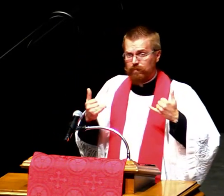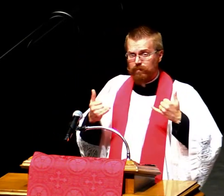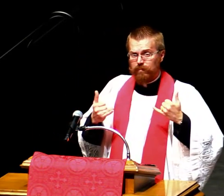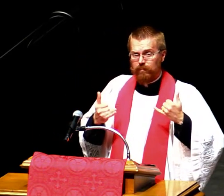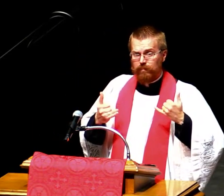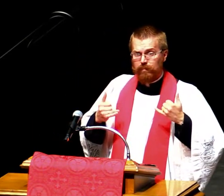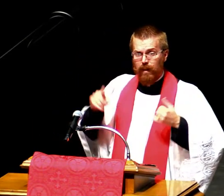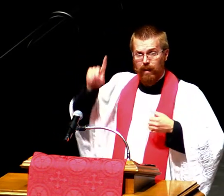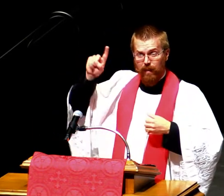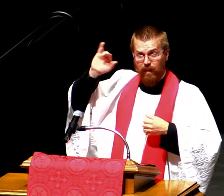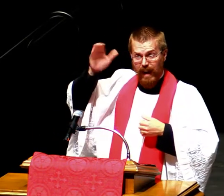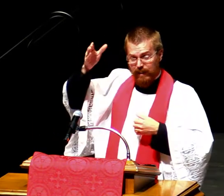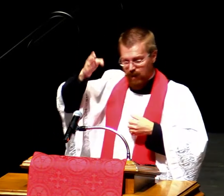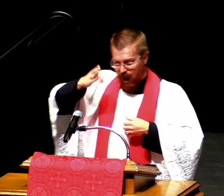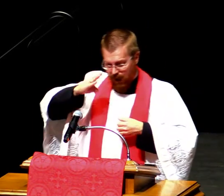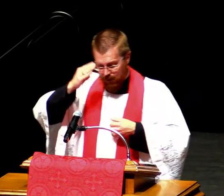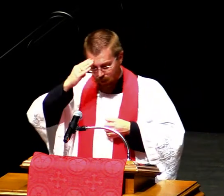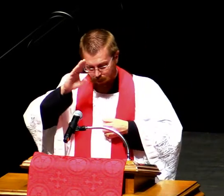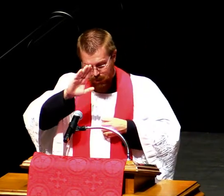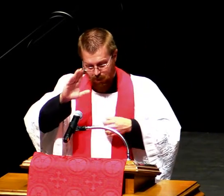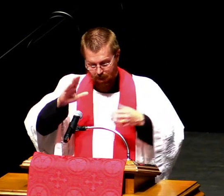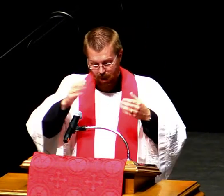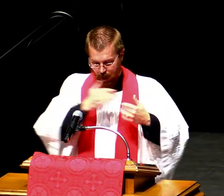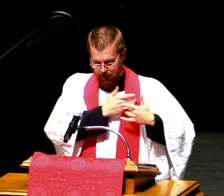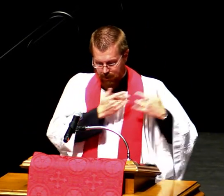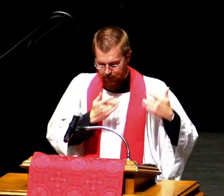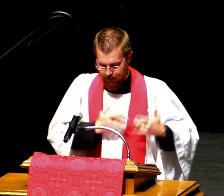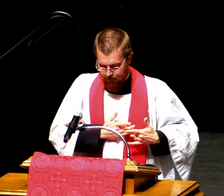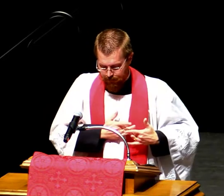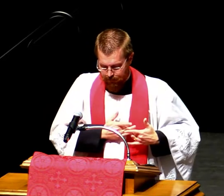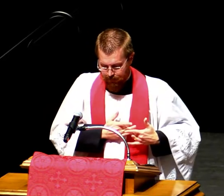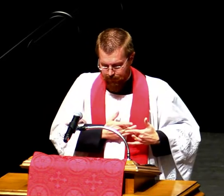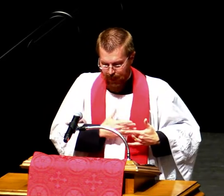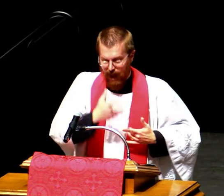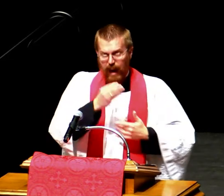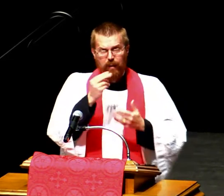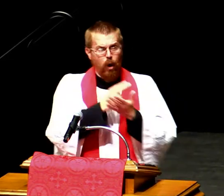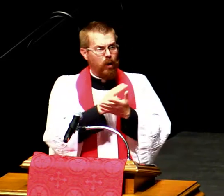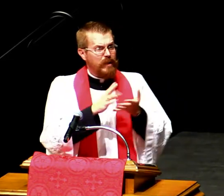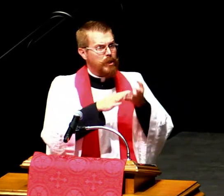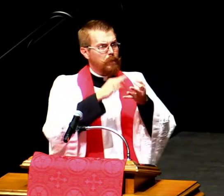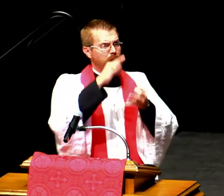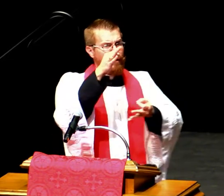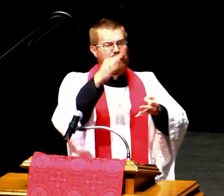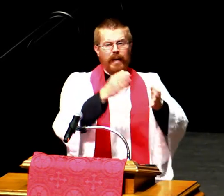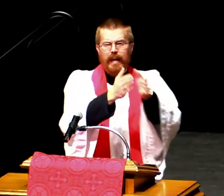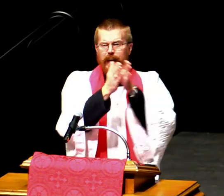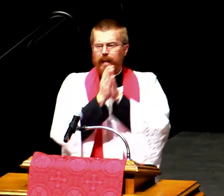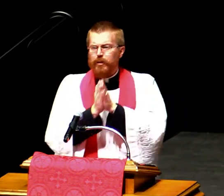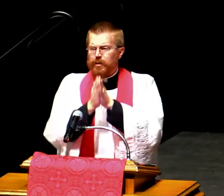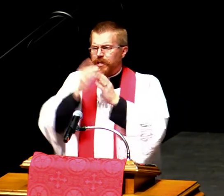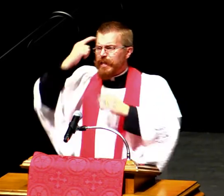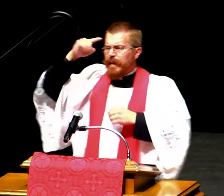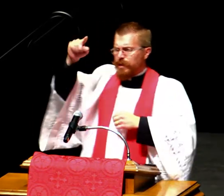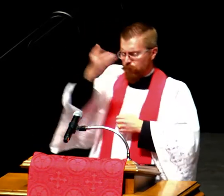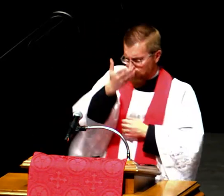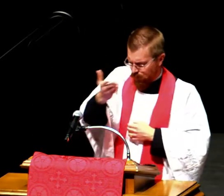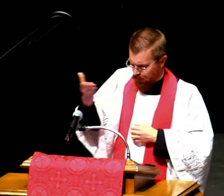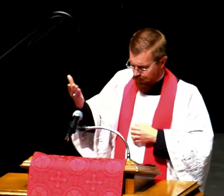that God knows your heart. And the Holy Spirit, he intercedes for you,